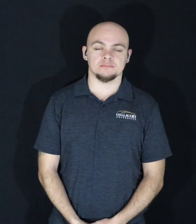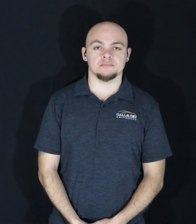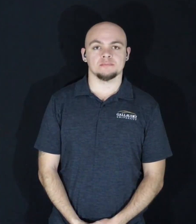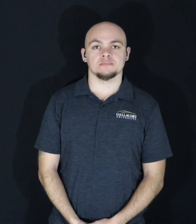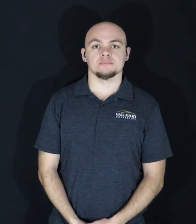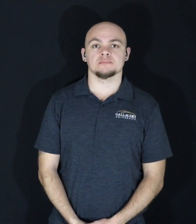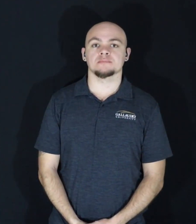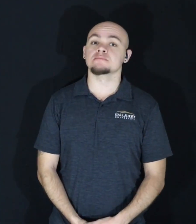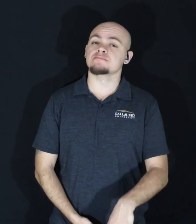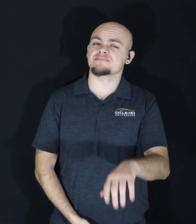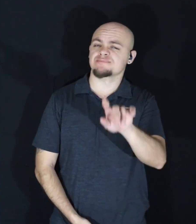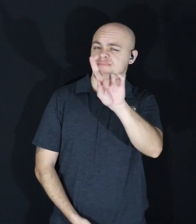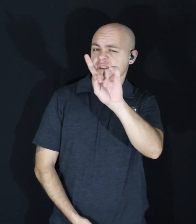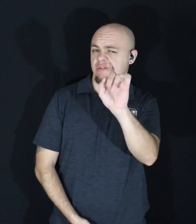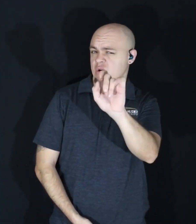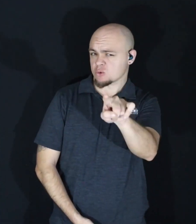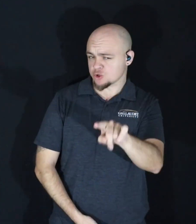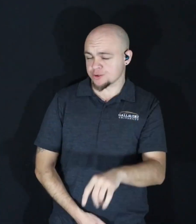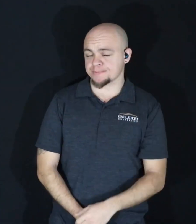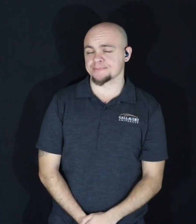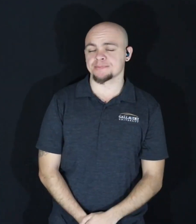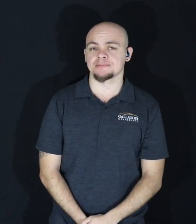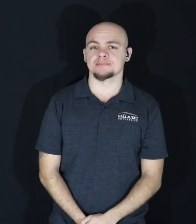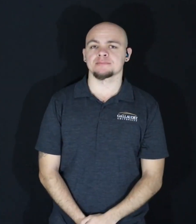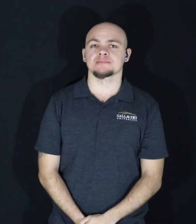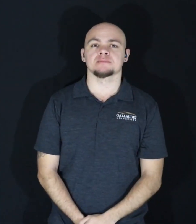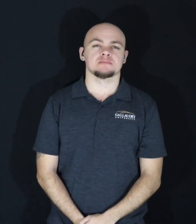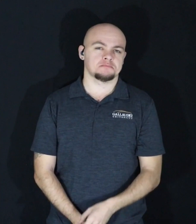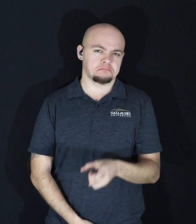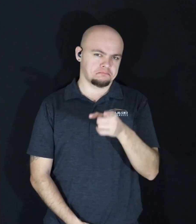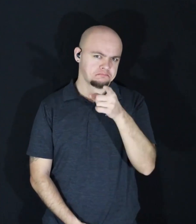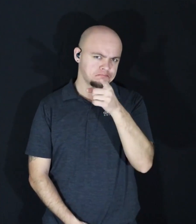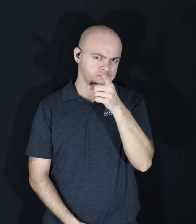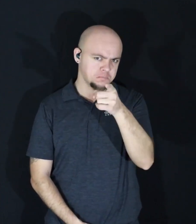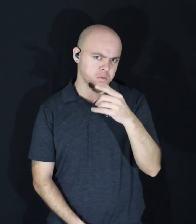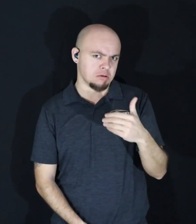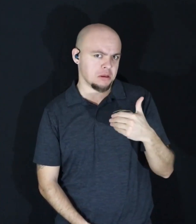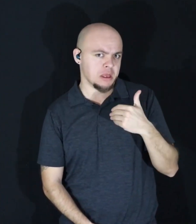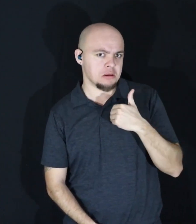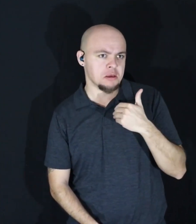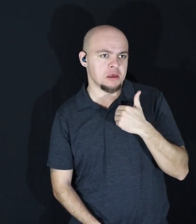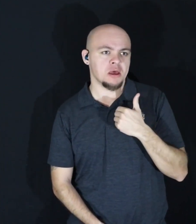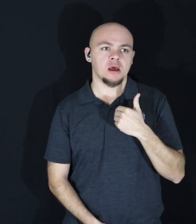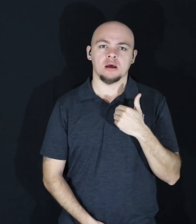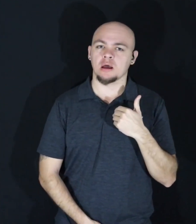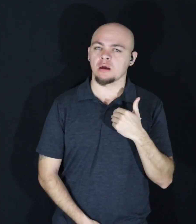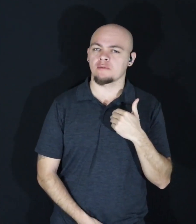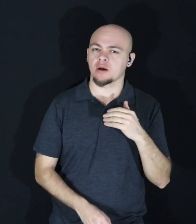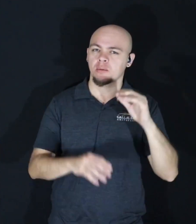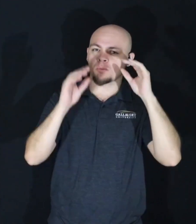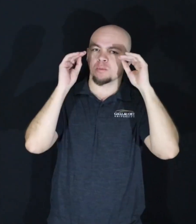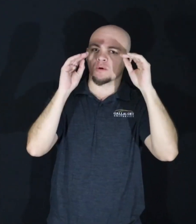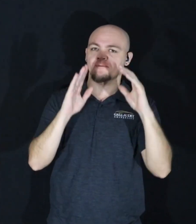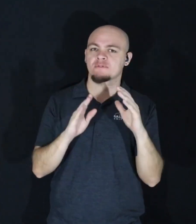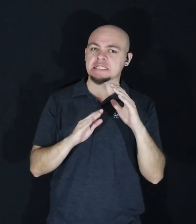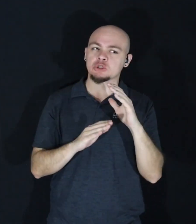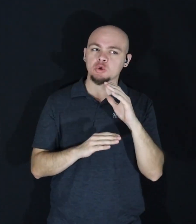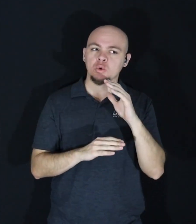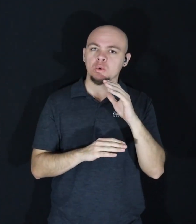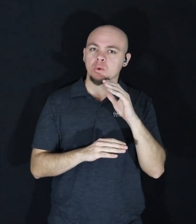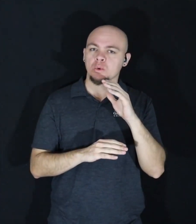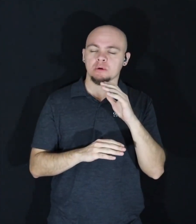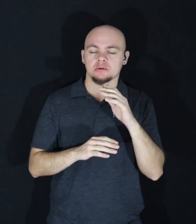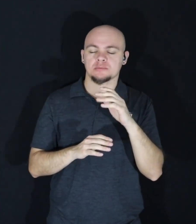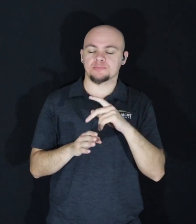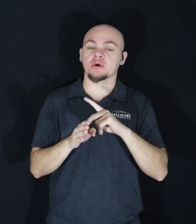So I have a question for you. How many of you have a professional woman over the age of 40 in your life? Or how